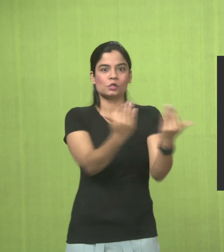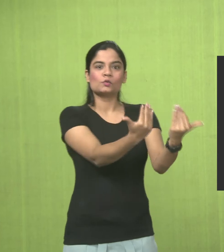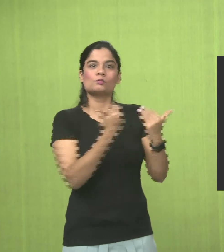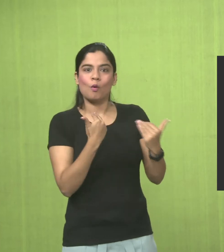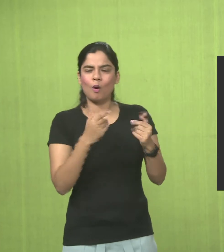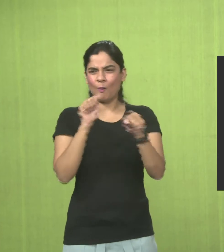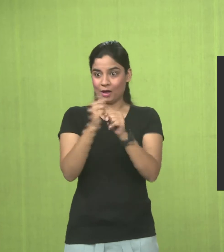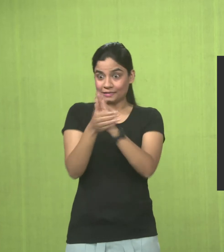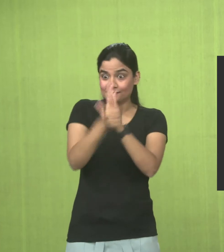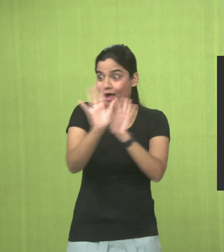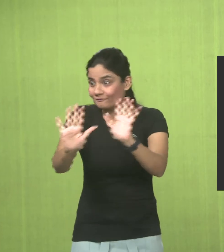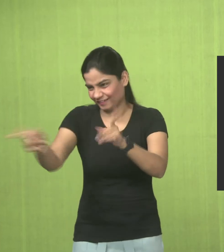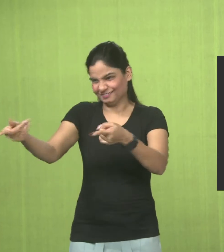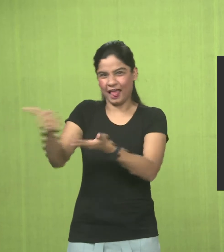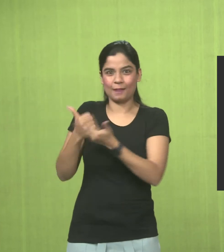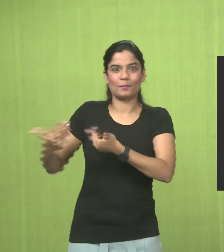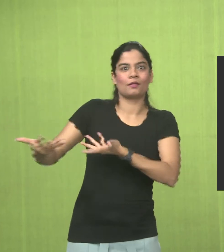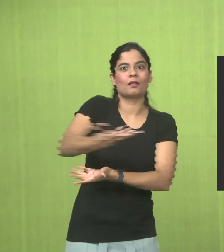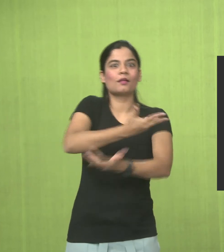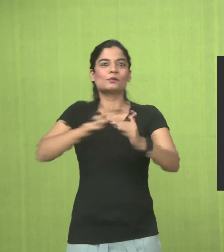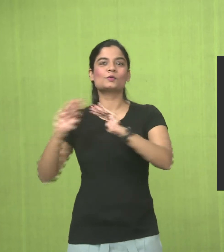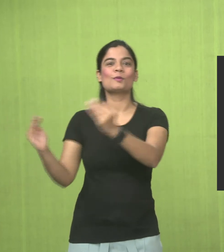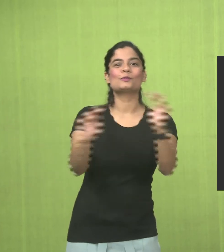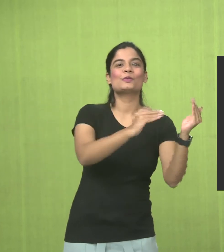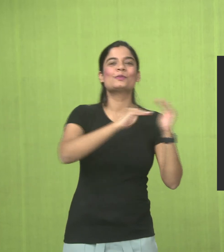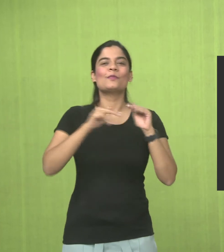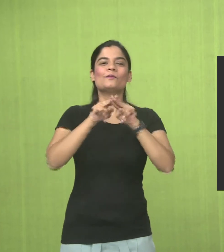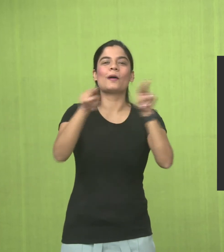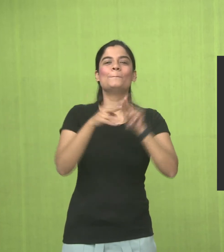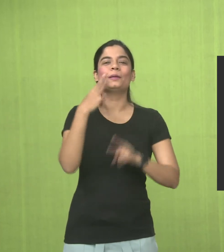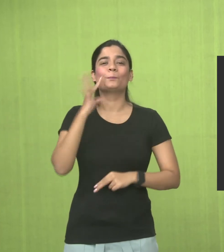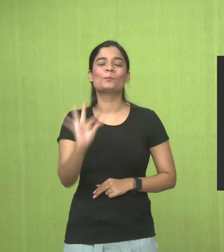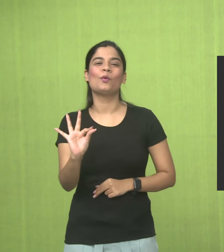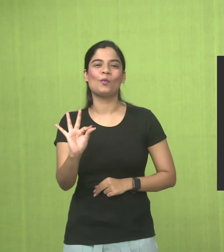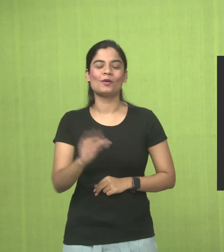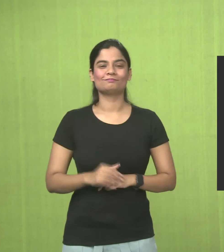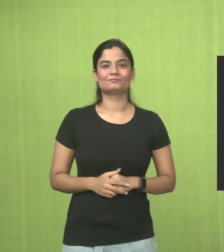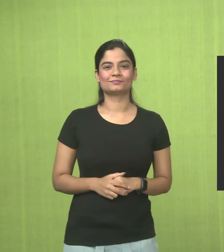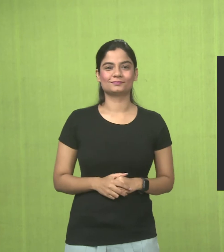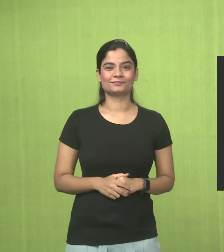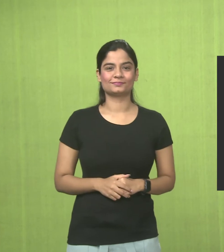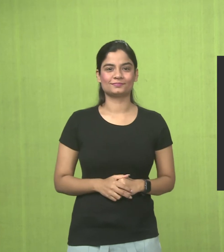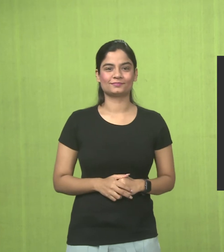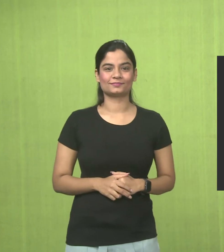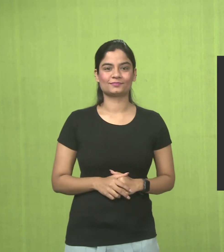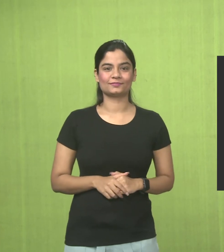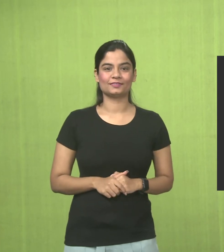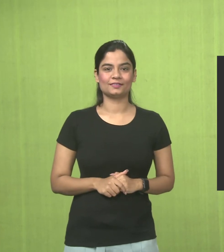of sickness, in terms of financial issues, it's the family that supports us. Hence, family is the integral part of the home